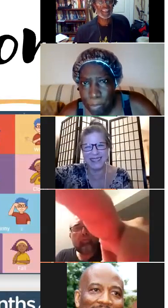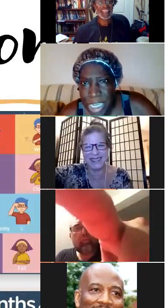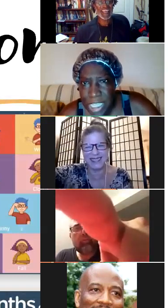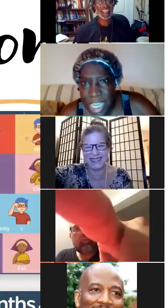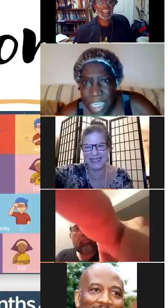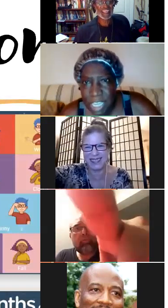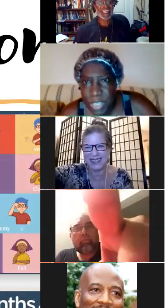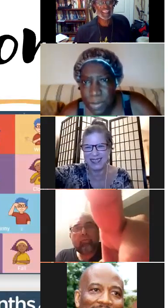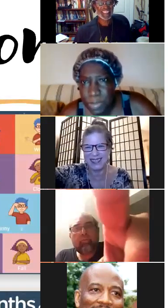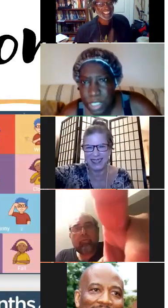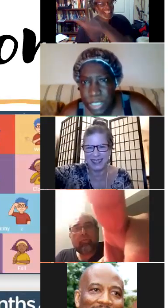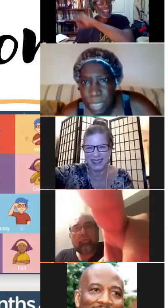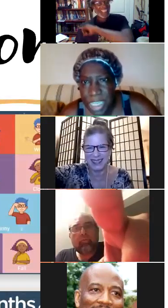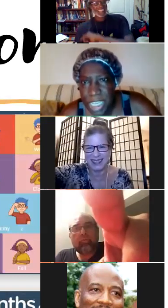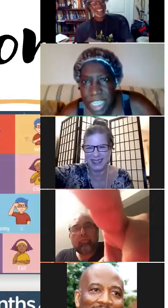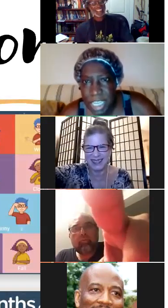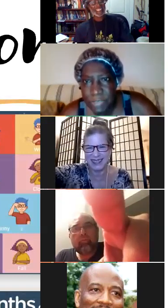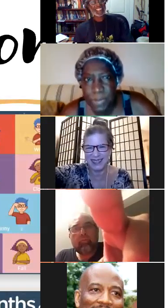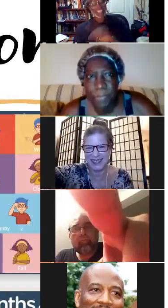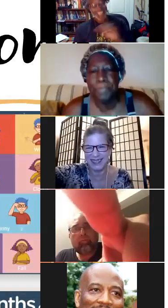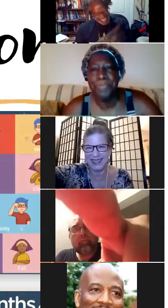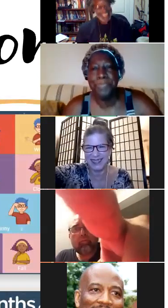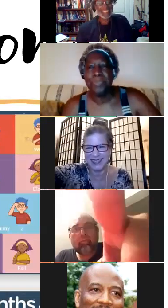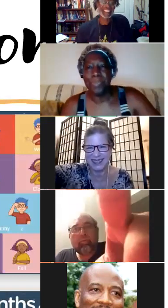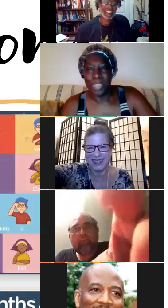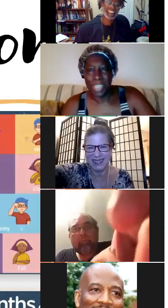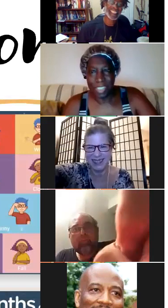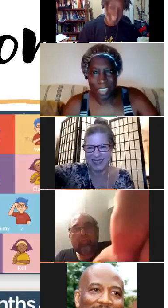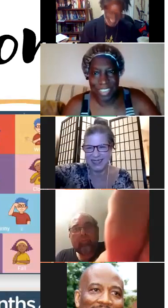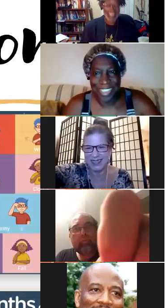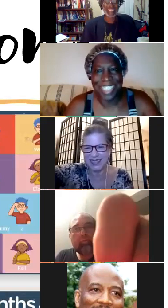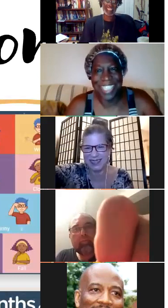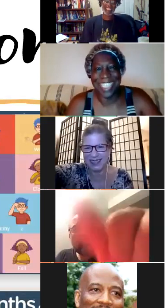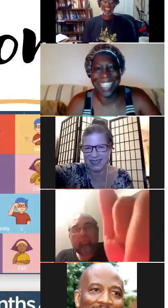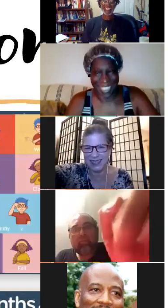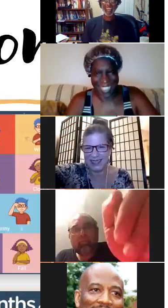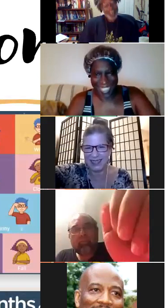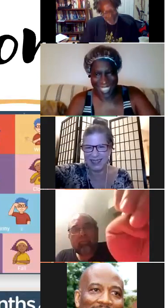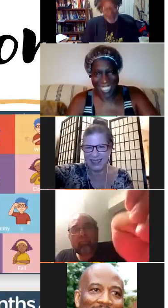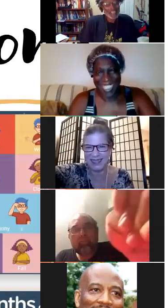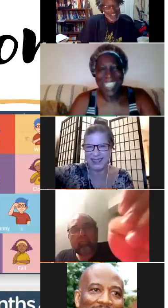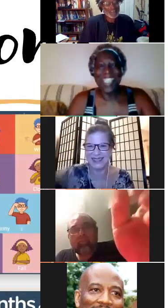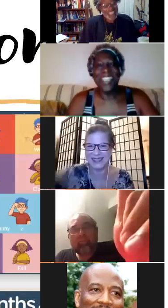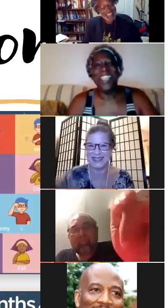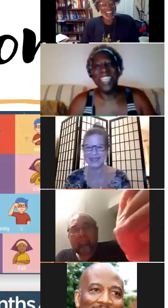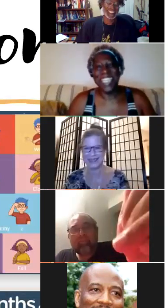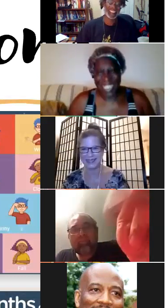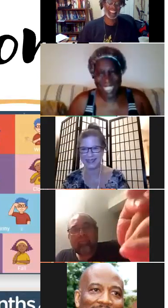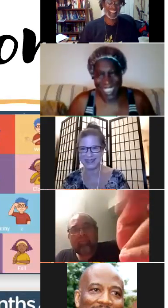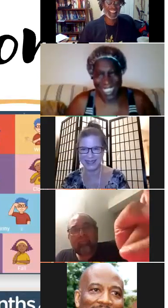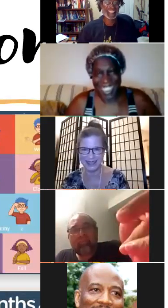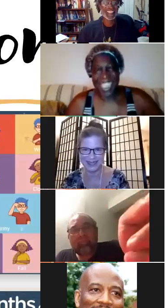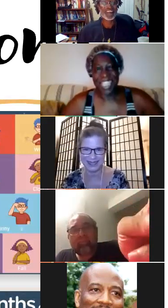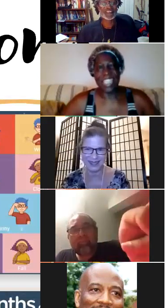Did y'all get because that? I love you. You said because I love you. Yes. Yes. I remember a little bit.